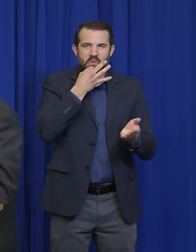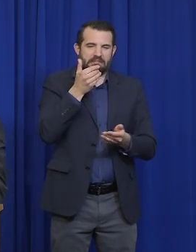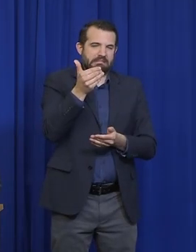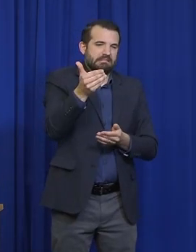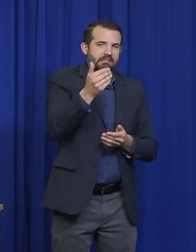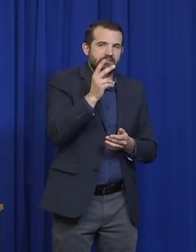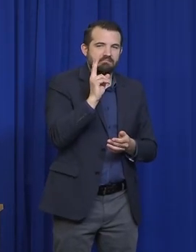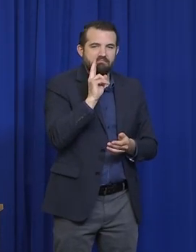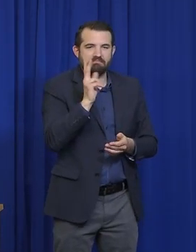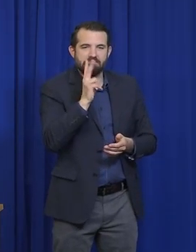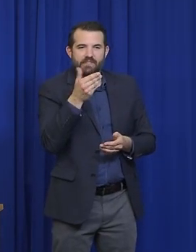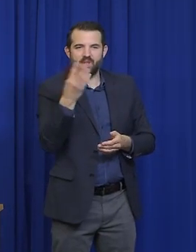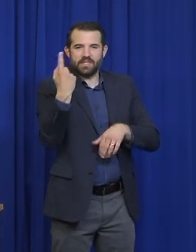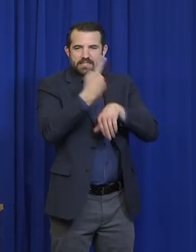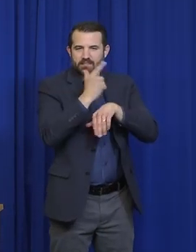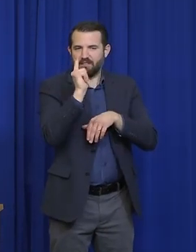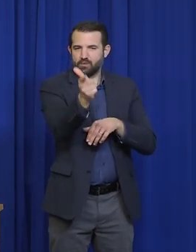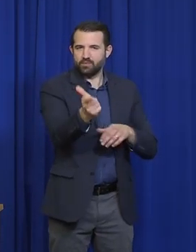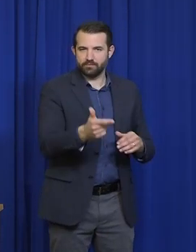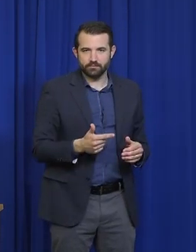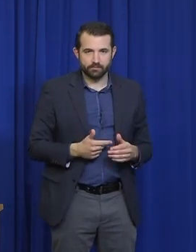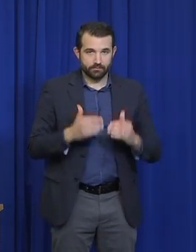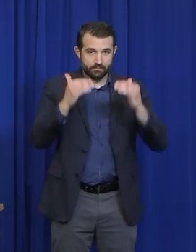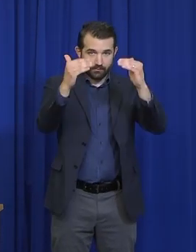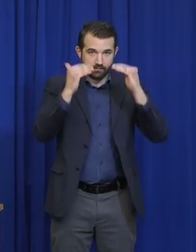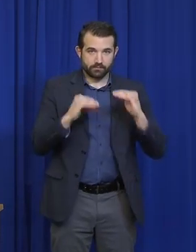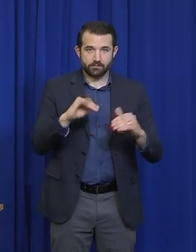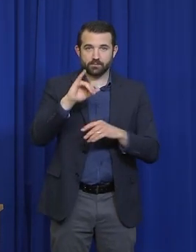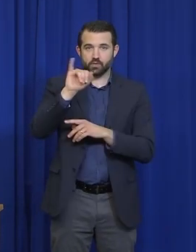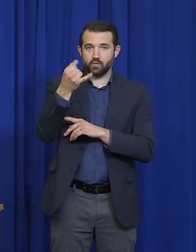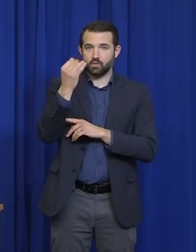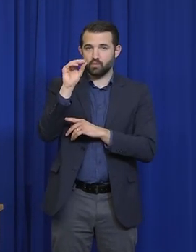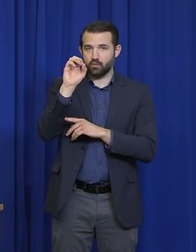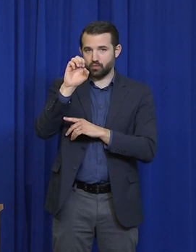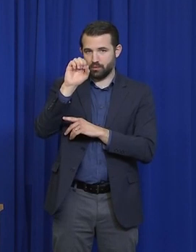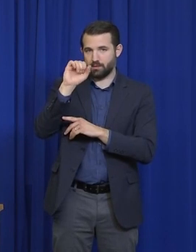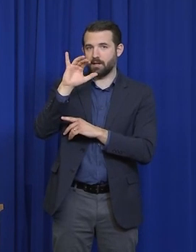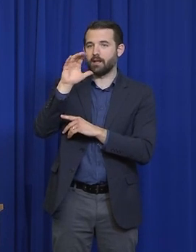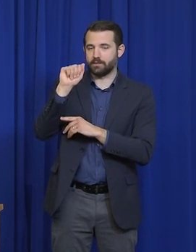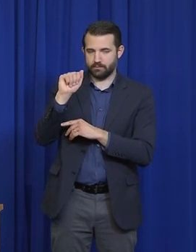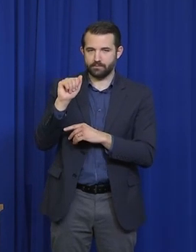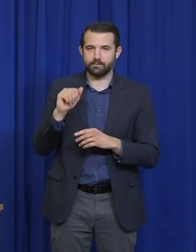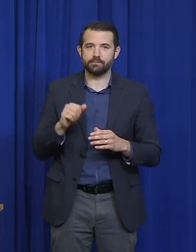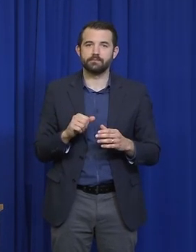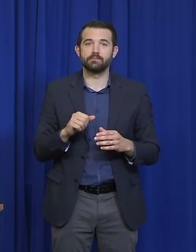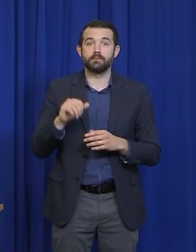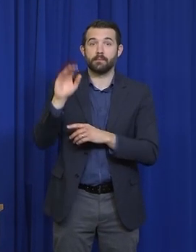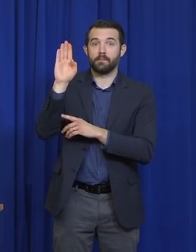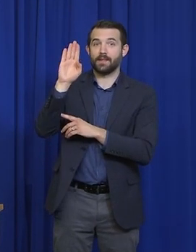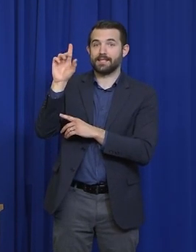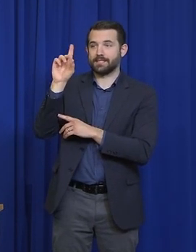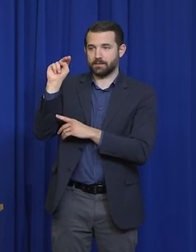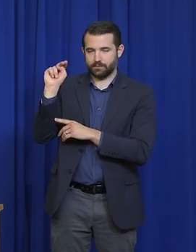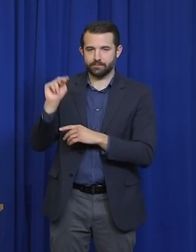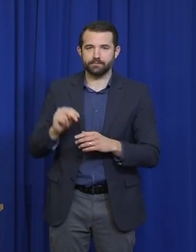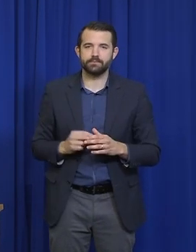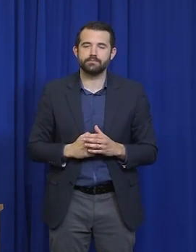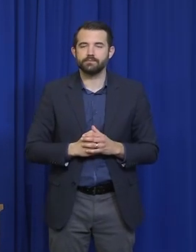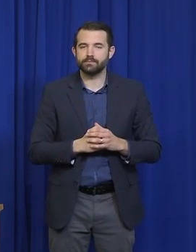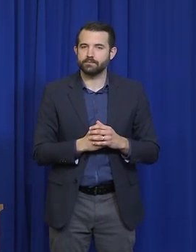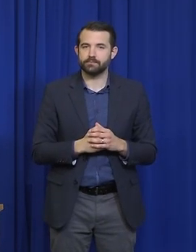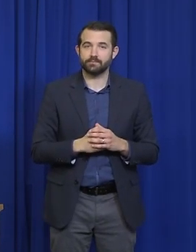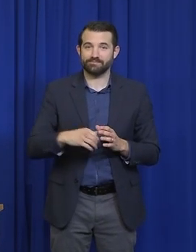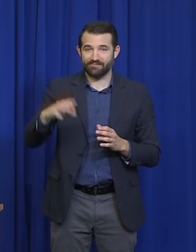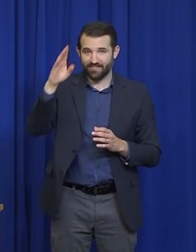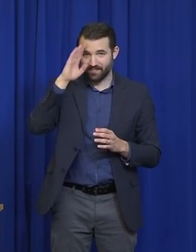thanks Steve we will go now - Jessica Piper over at the BTN I'm Heidecker shot